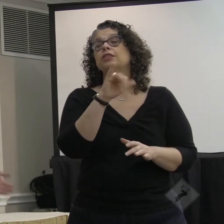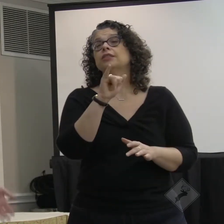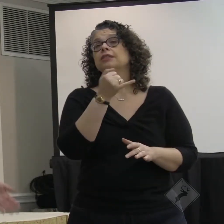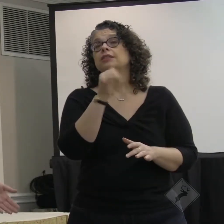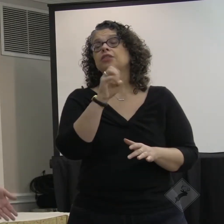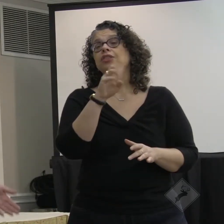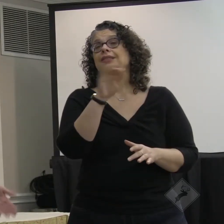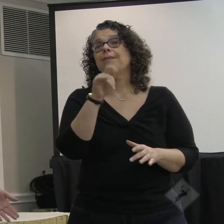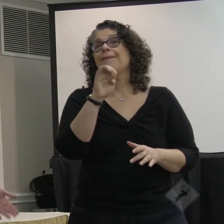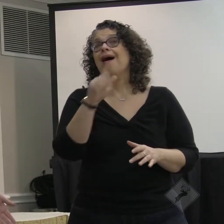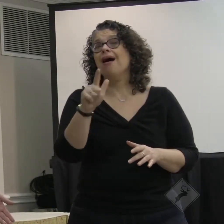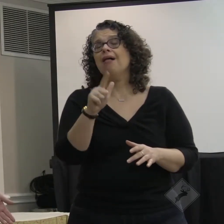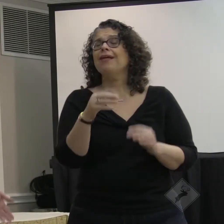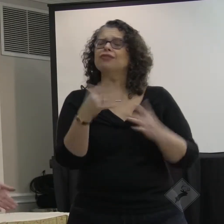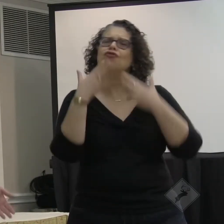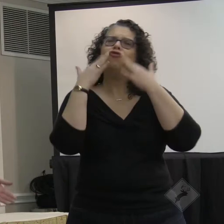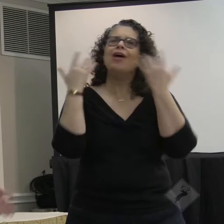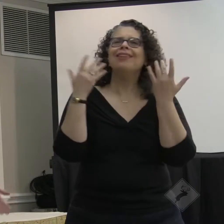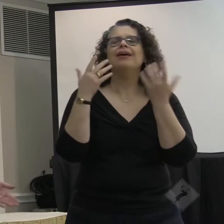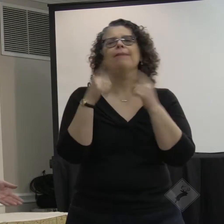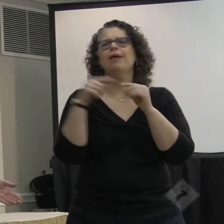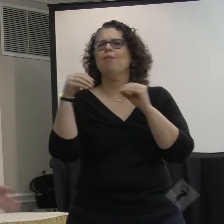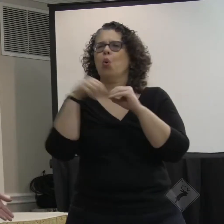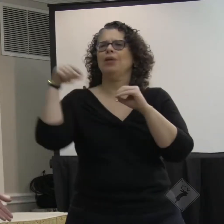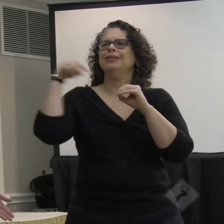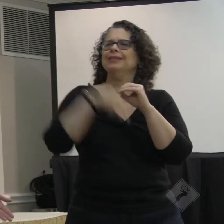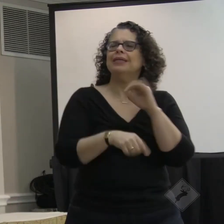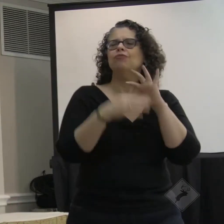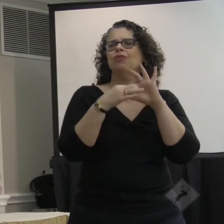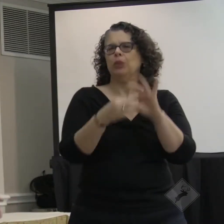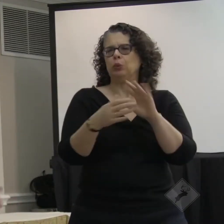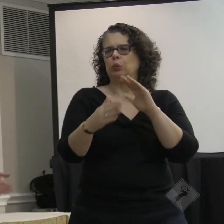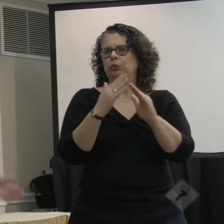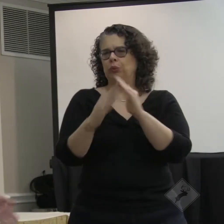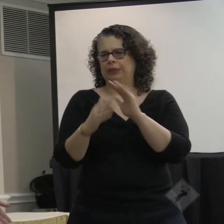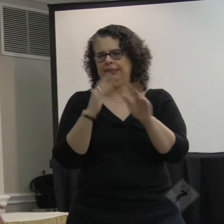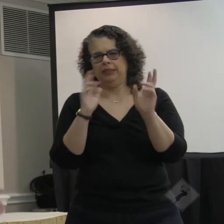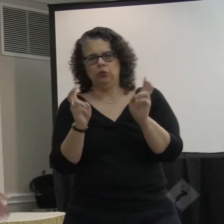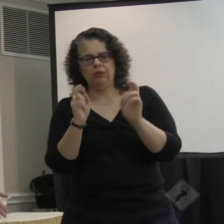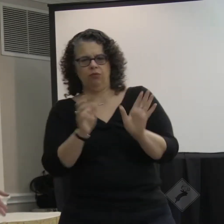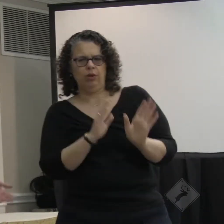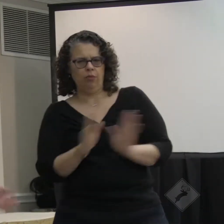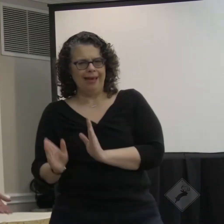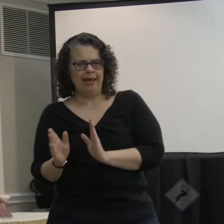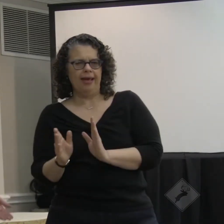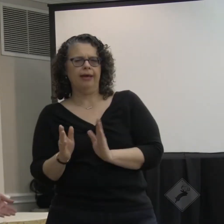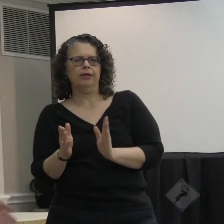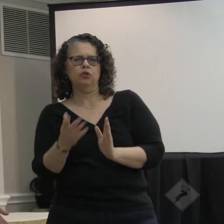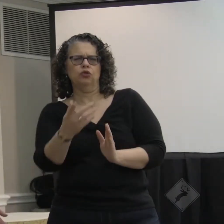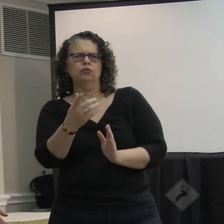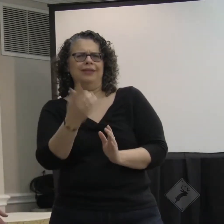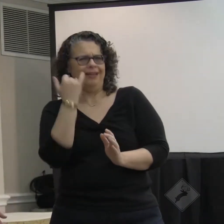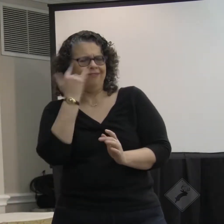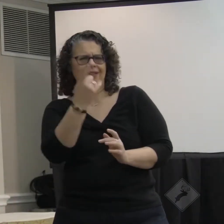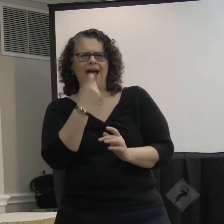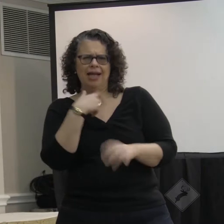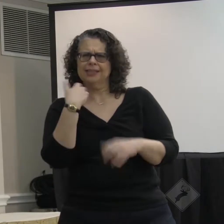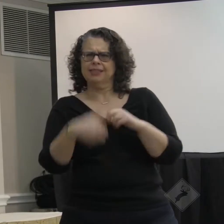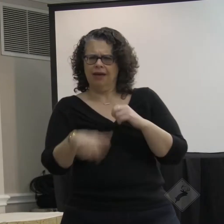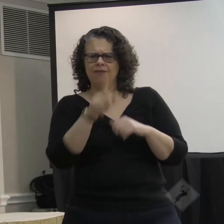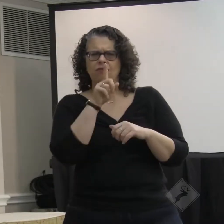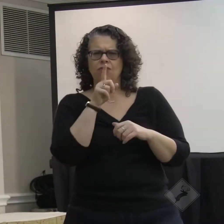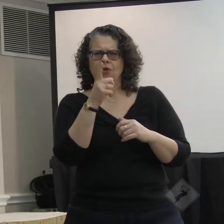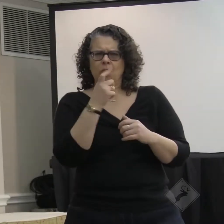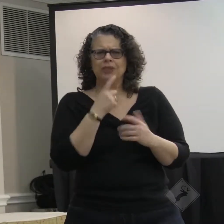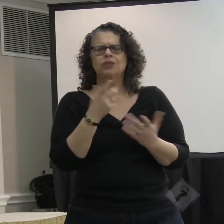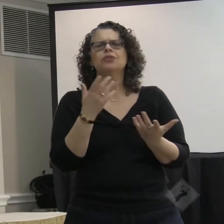also really go much more in depth into the community issues. So you have to be prepared to be asked the really tough questions. By